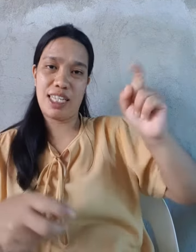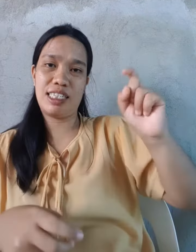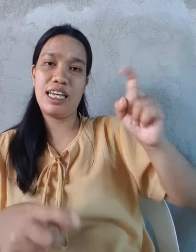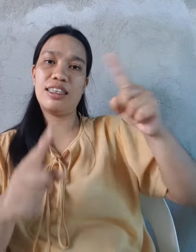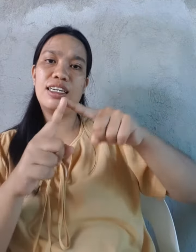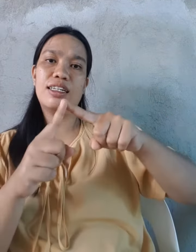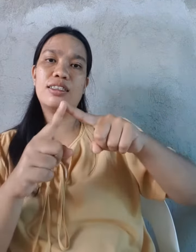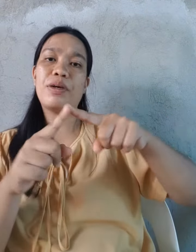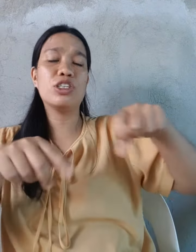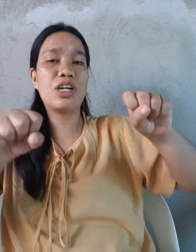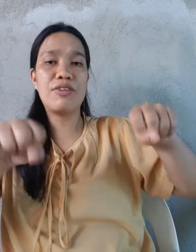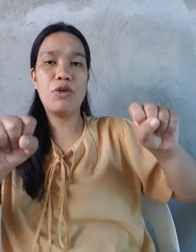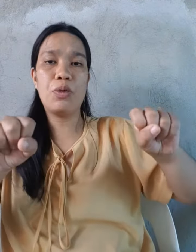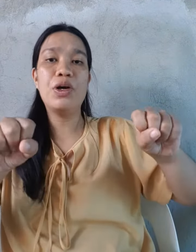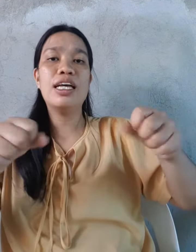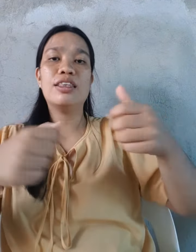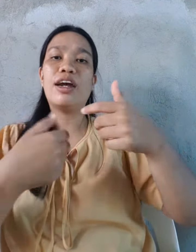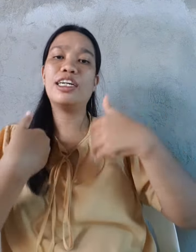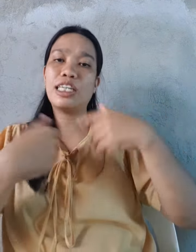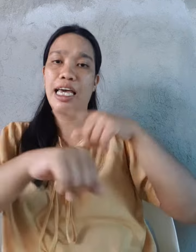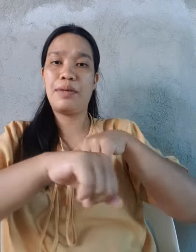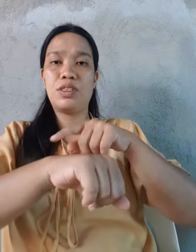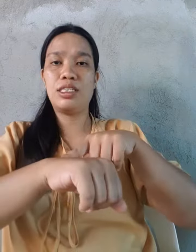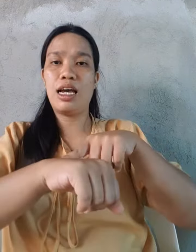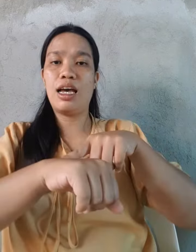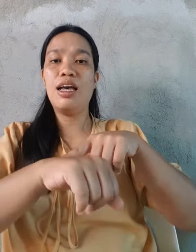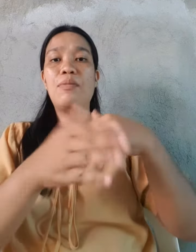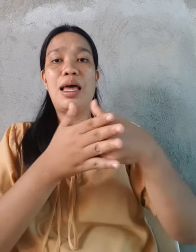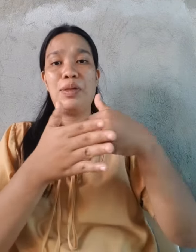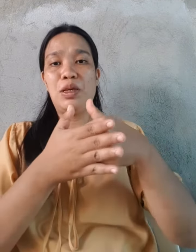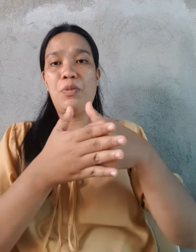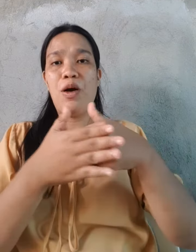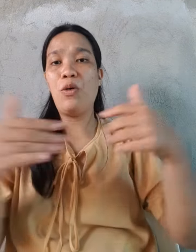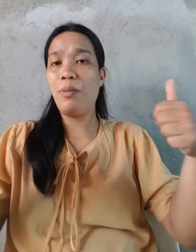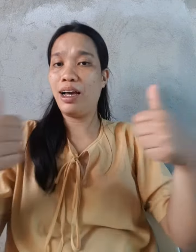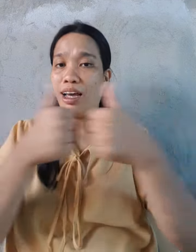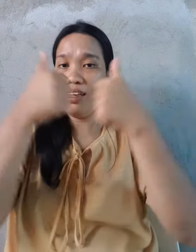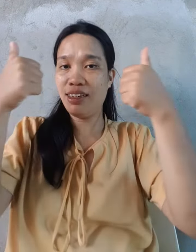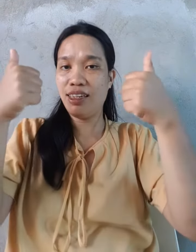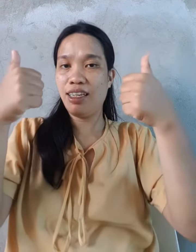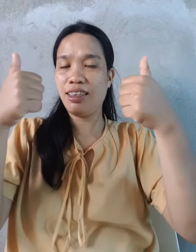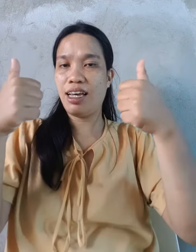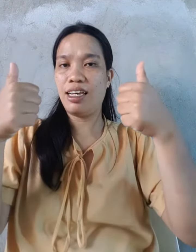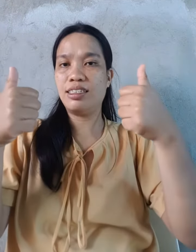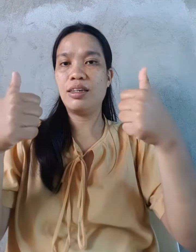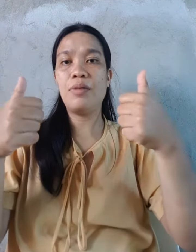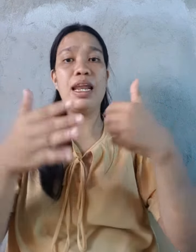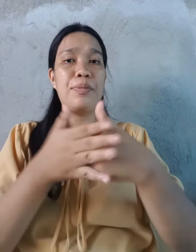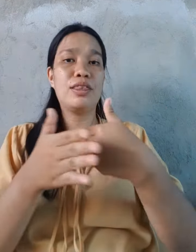fast until sa pagddrive ko po there are times na malapit na po akong mabangga. Tas malapit na